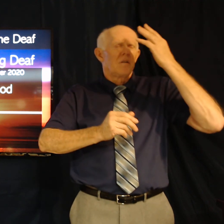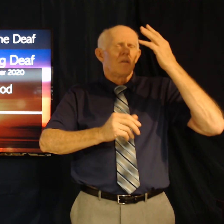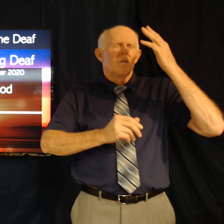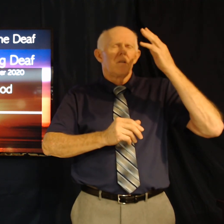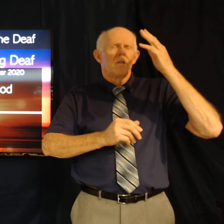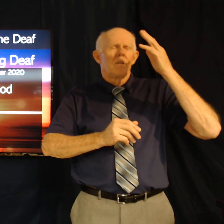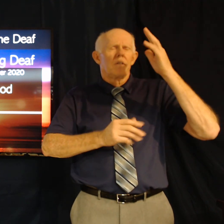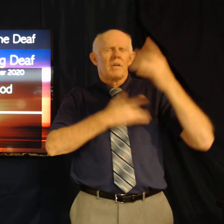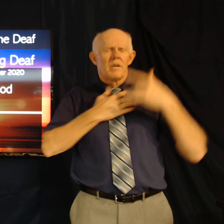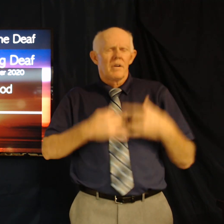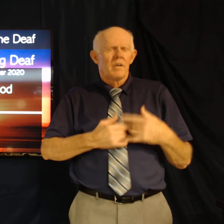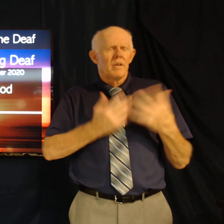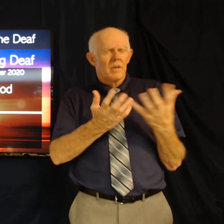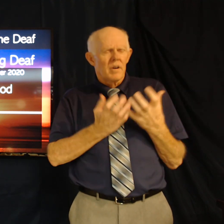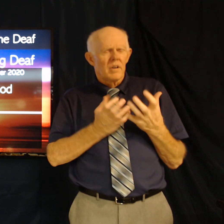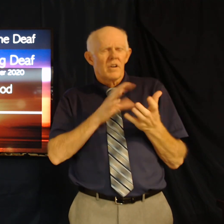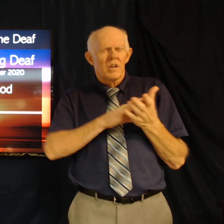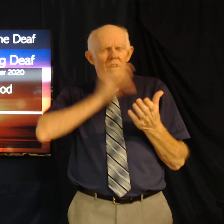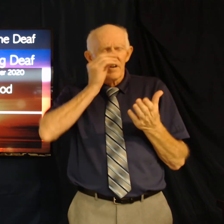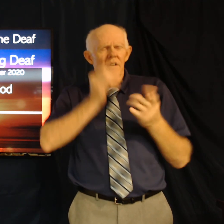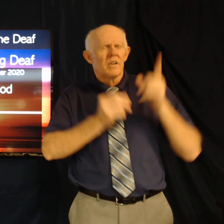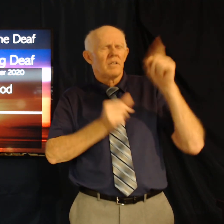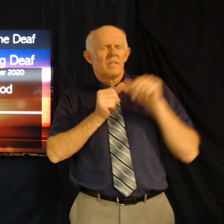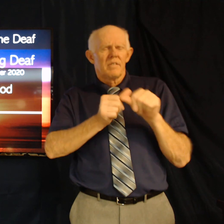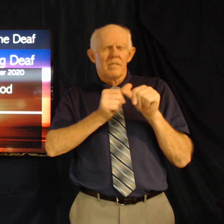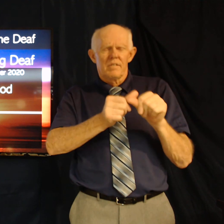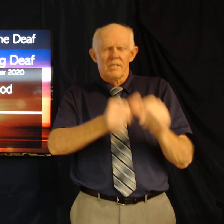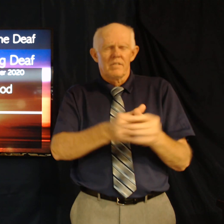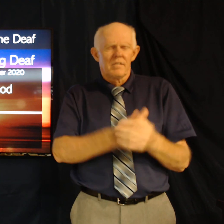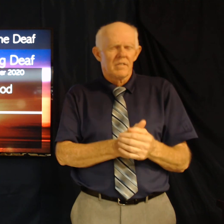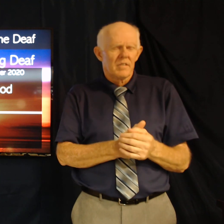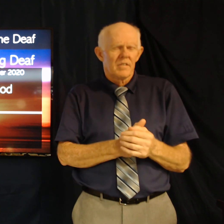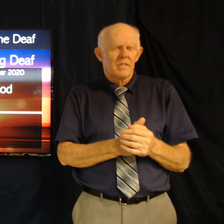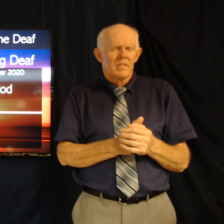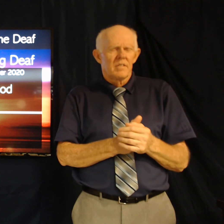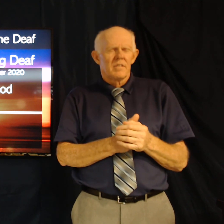We know in our hearts that we want to learn more about you.